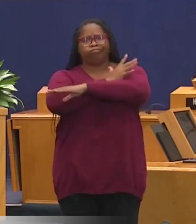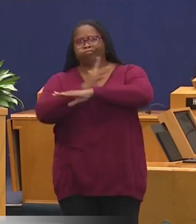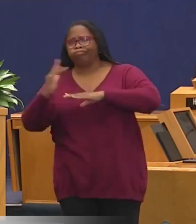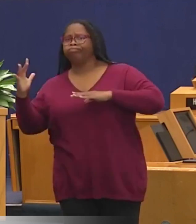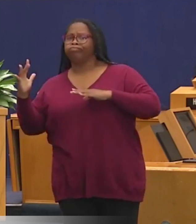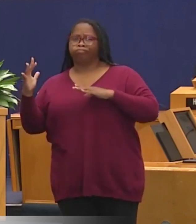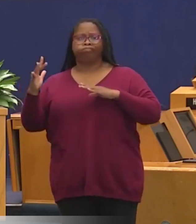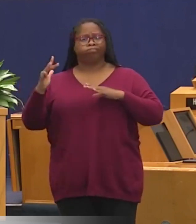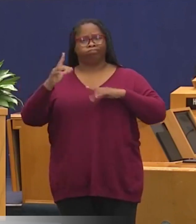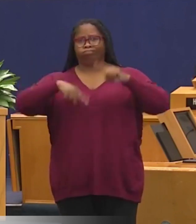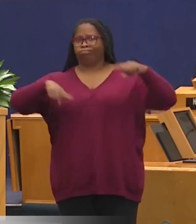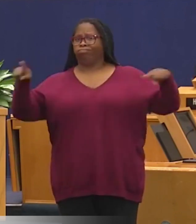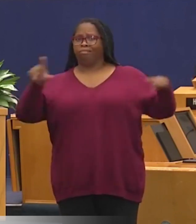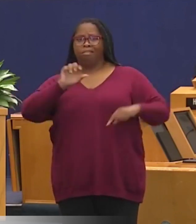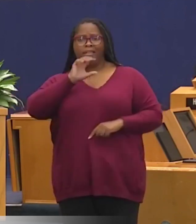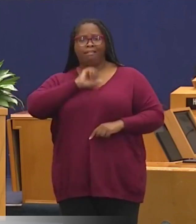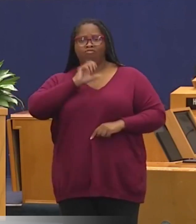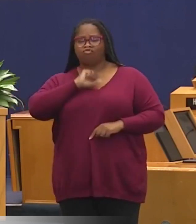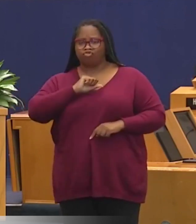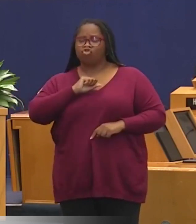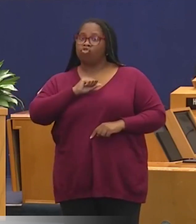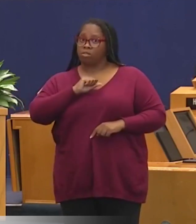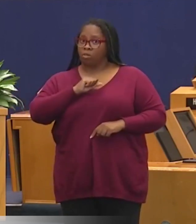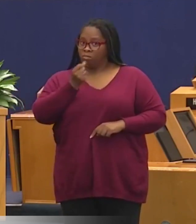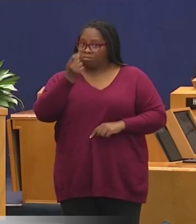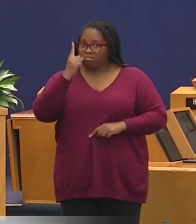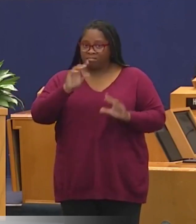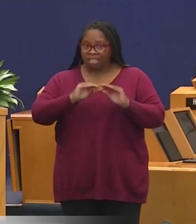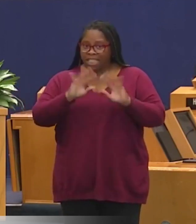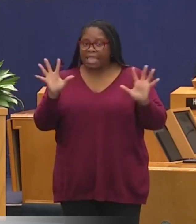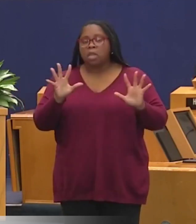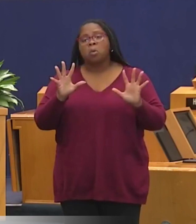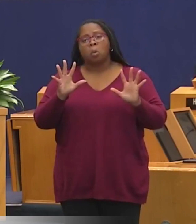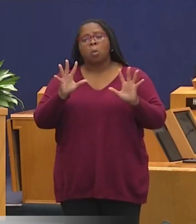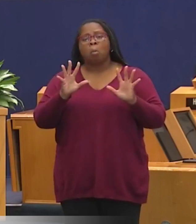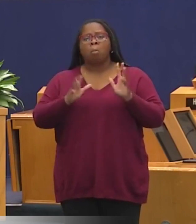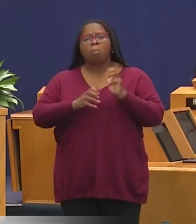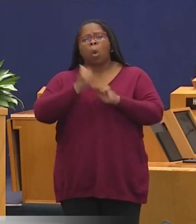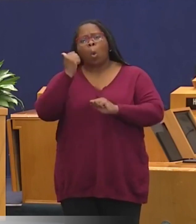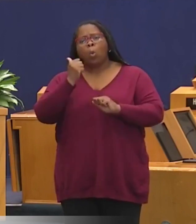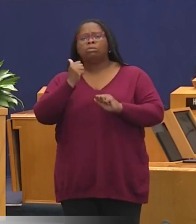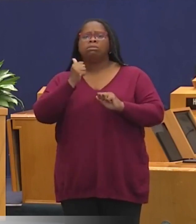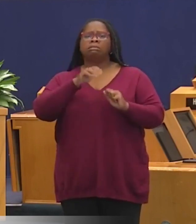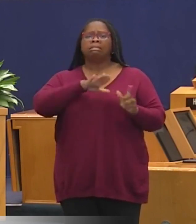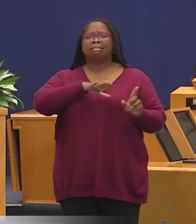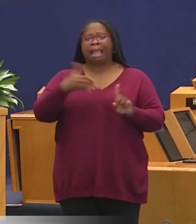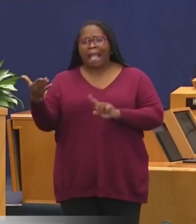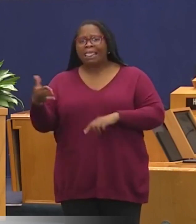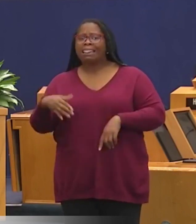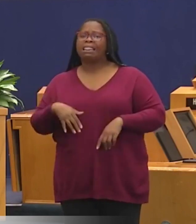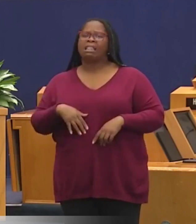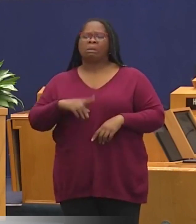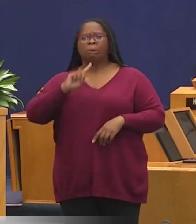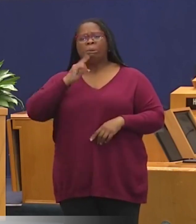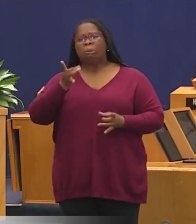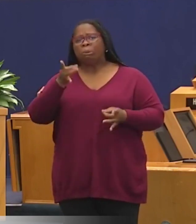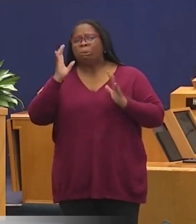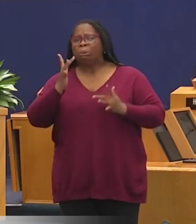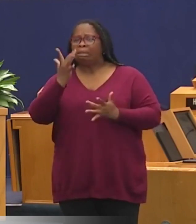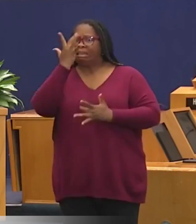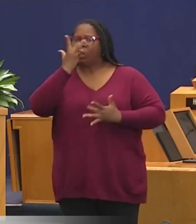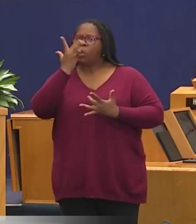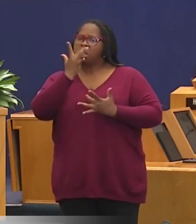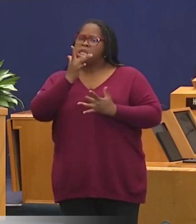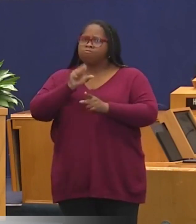be clear that while most significant death and serious illness does occur